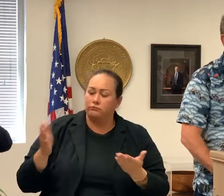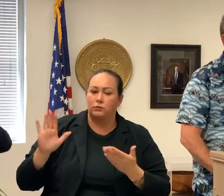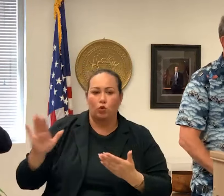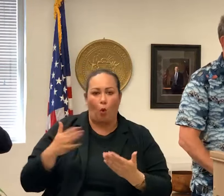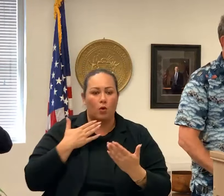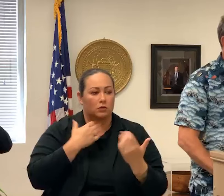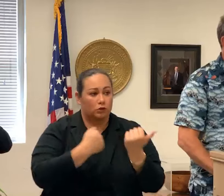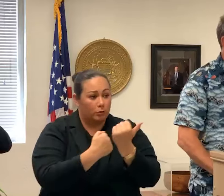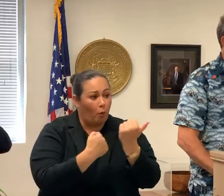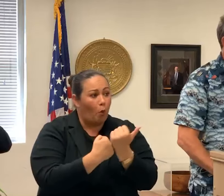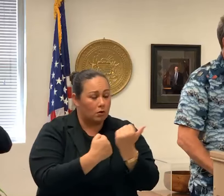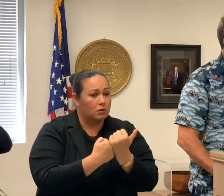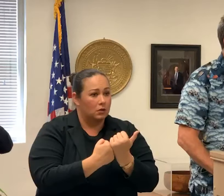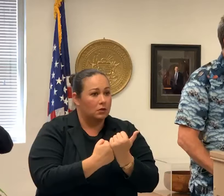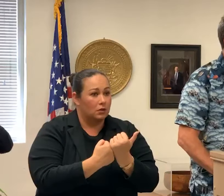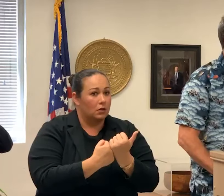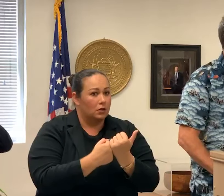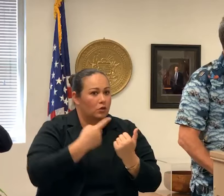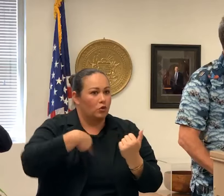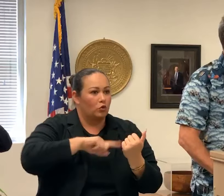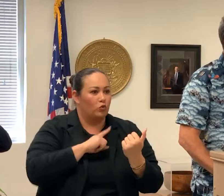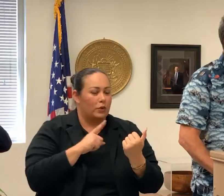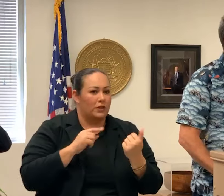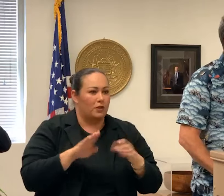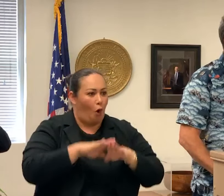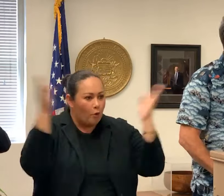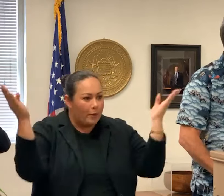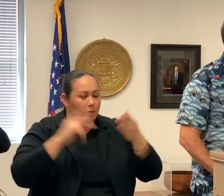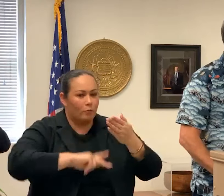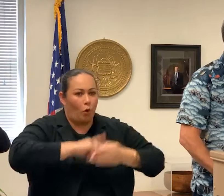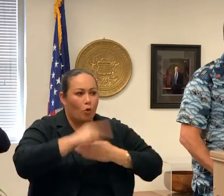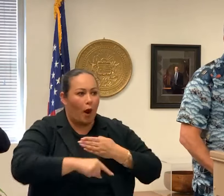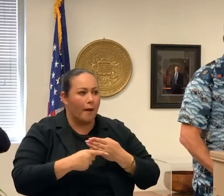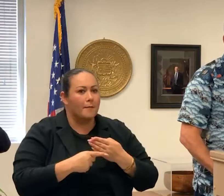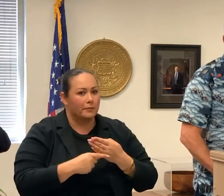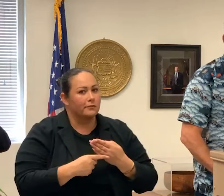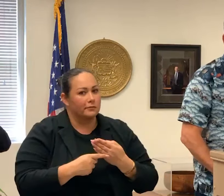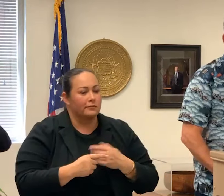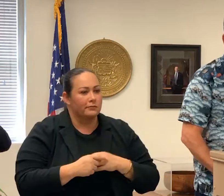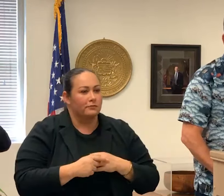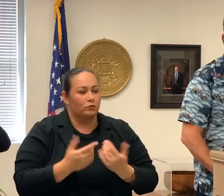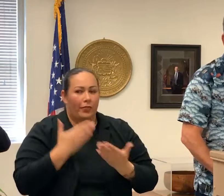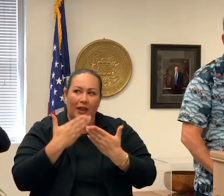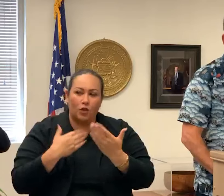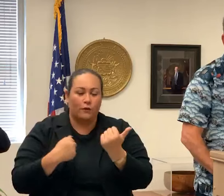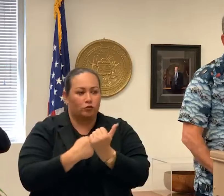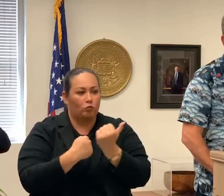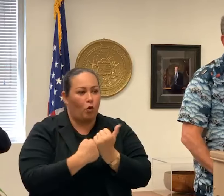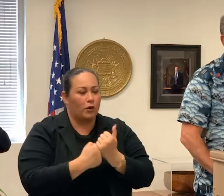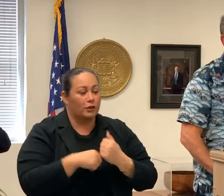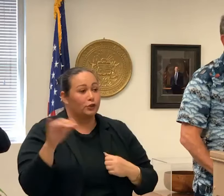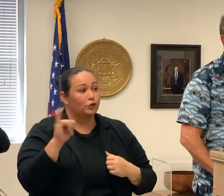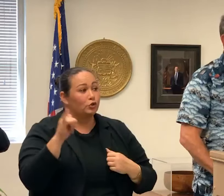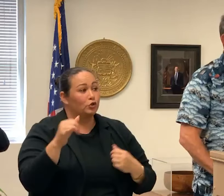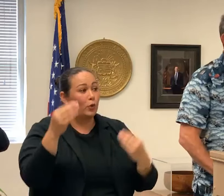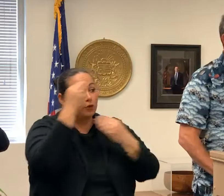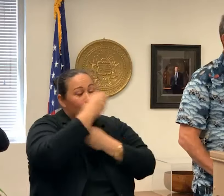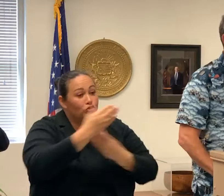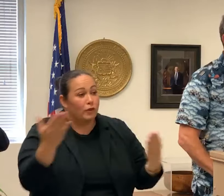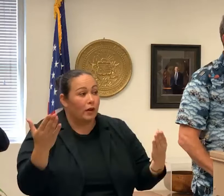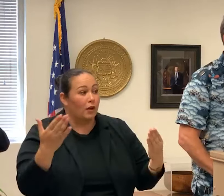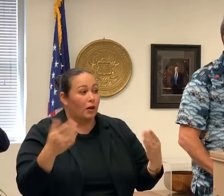we roll this out. We also want to share the fact that this is